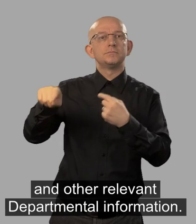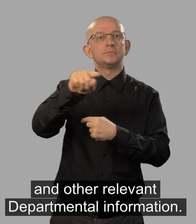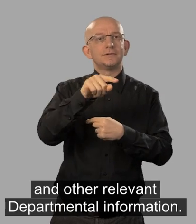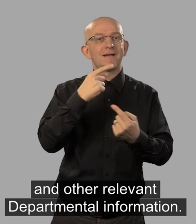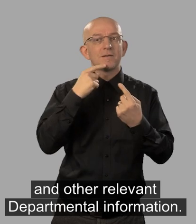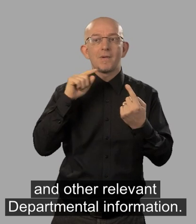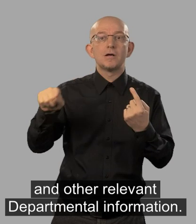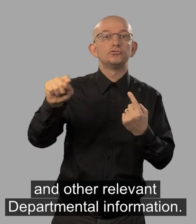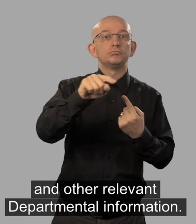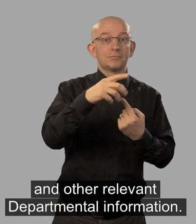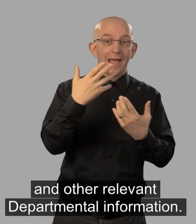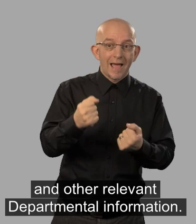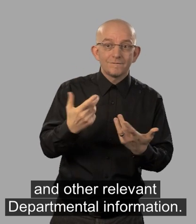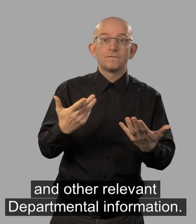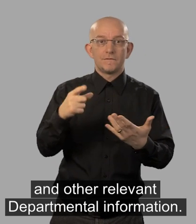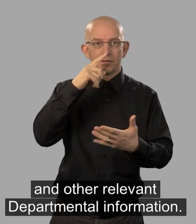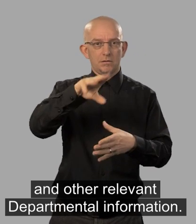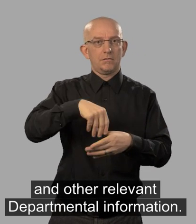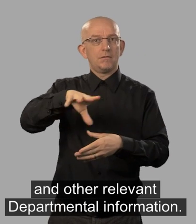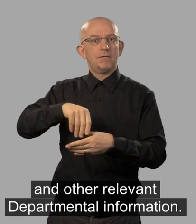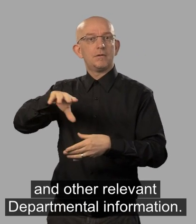other relevant departmental information.